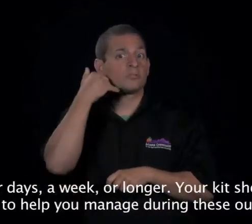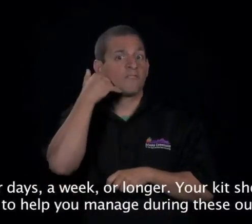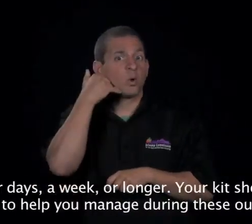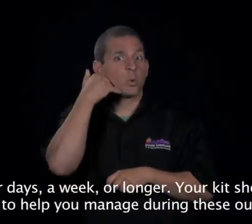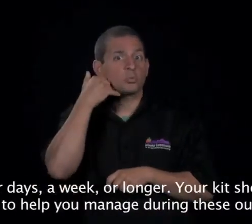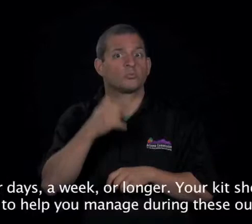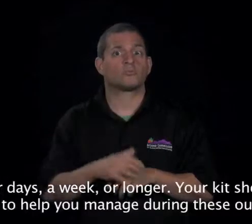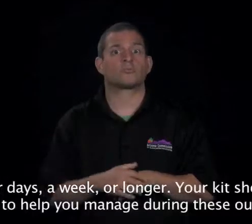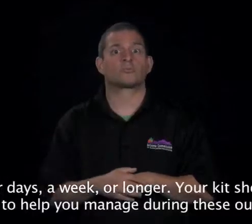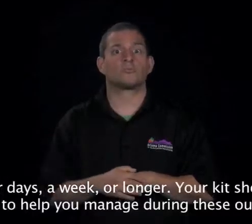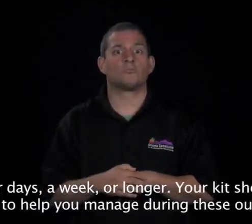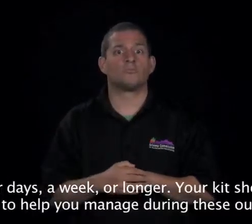a week, or longer.